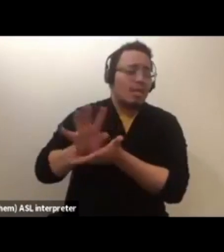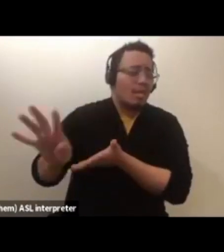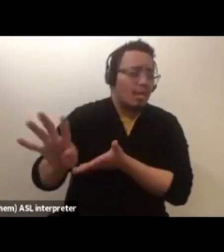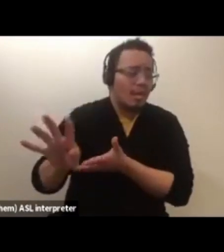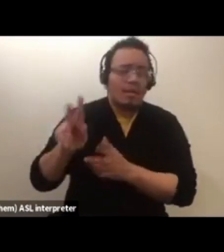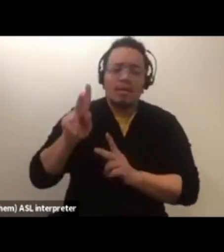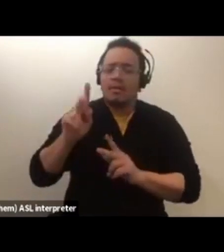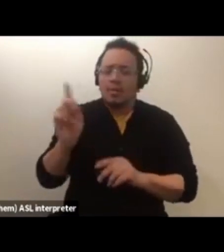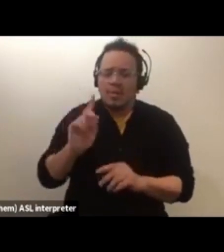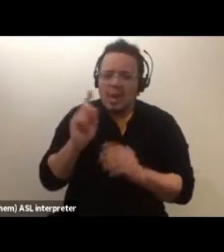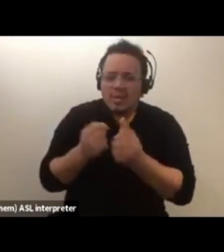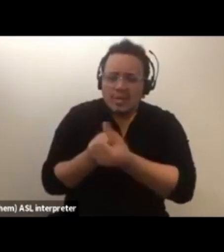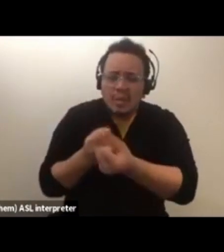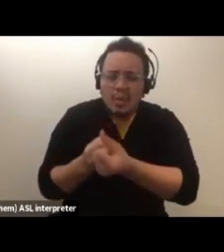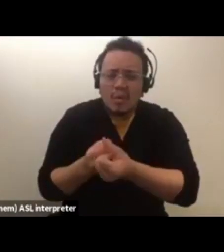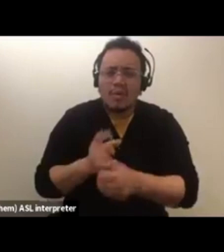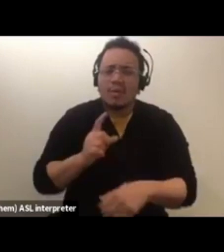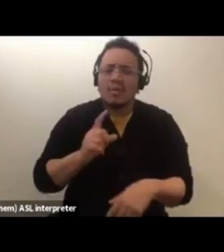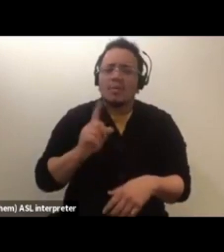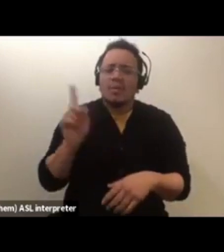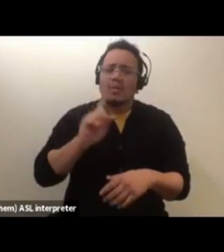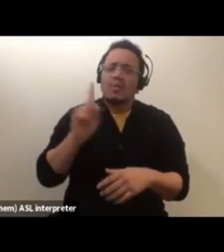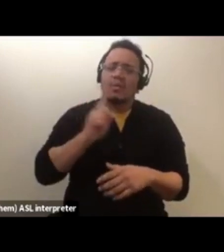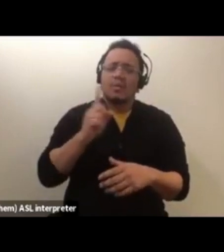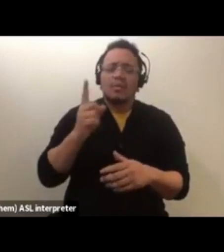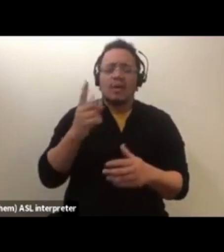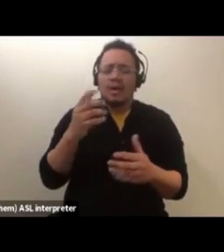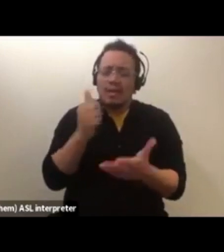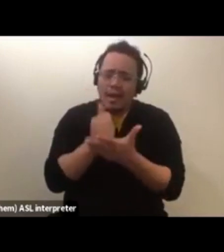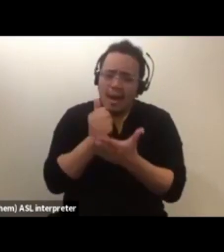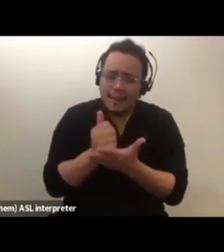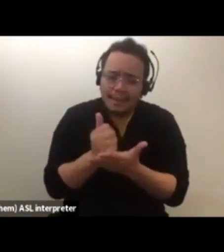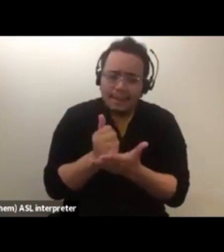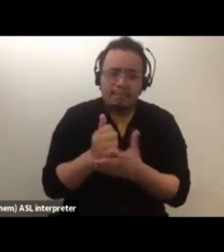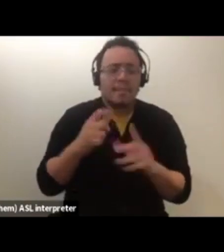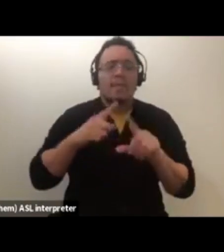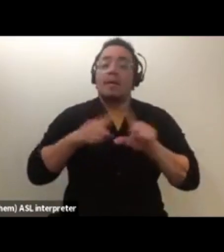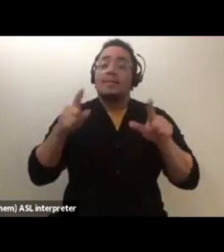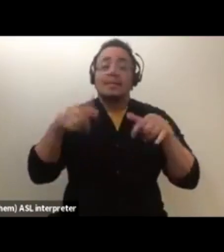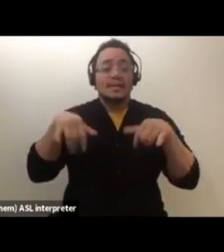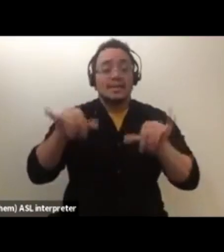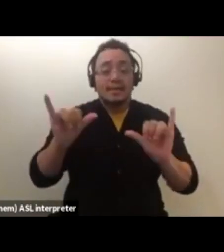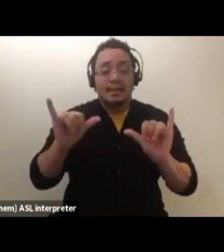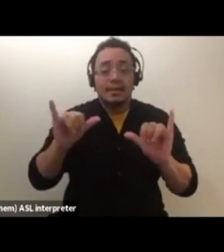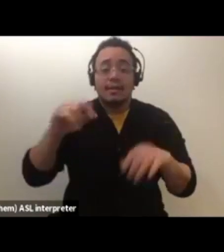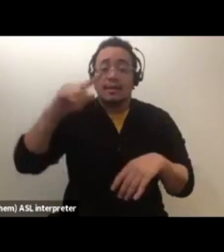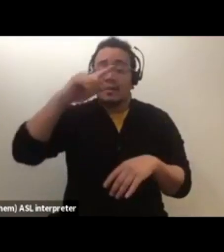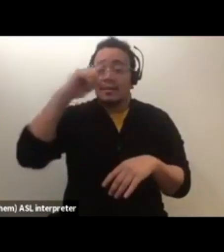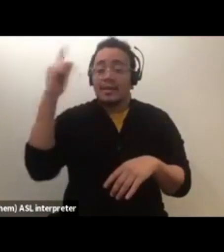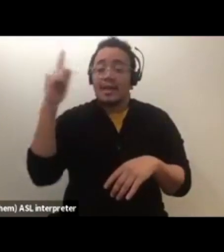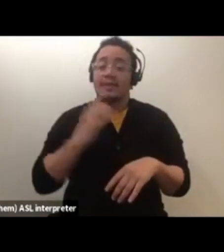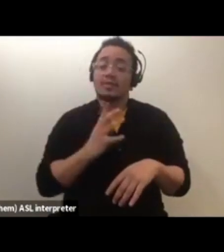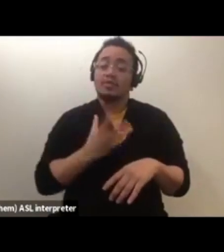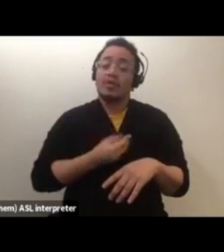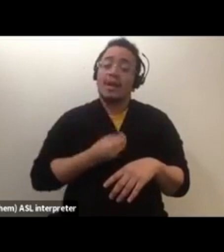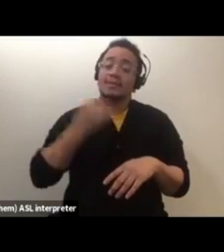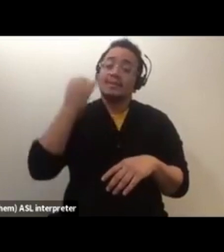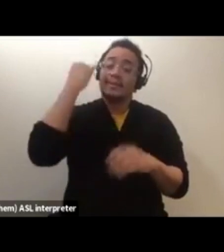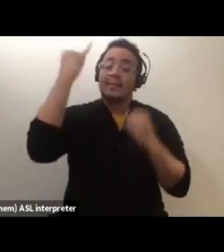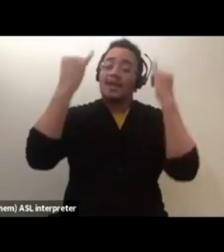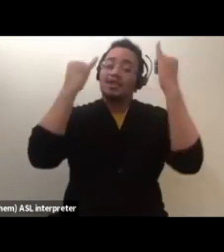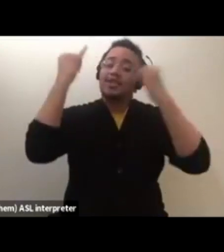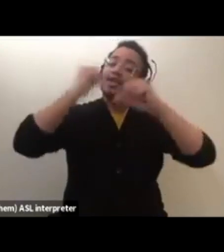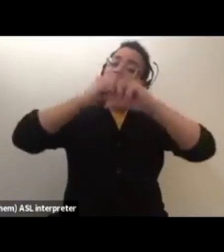solidarity. And still, Black trans imagination and wisdom continues to lead us to